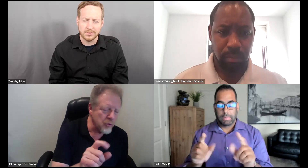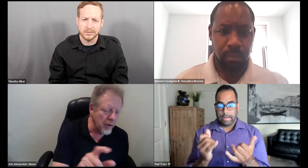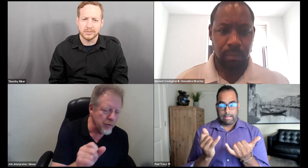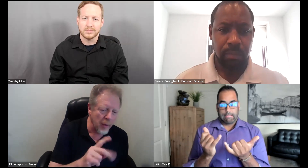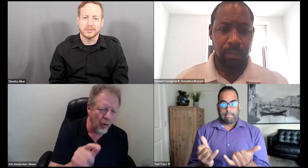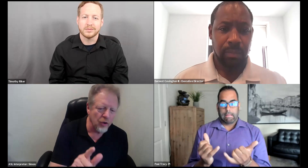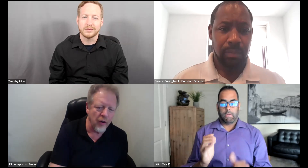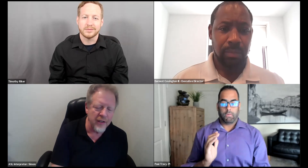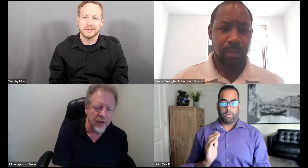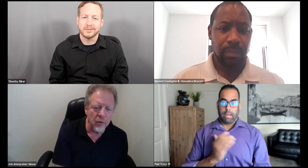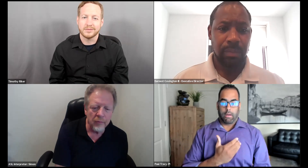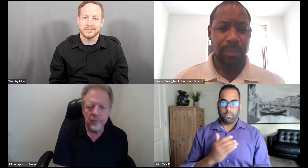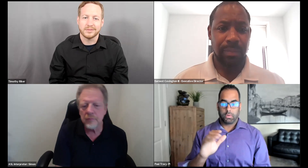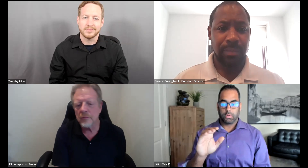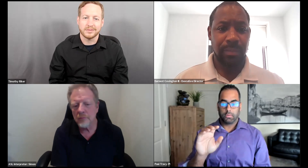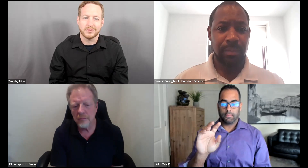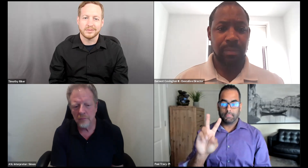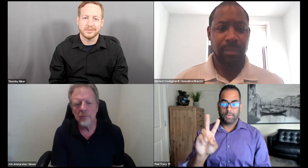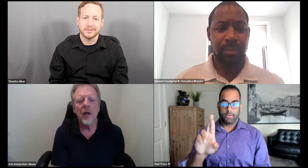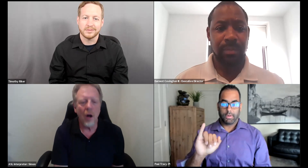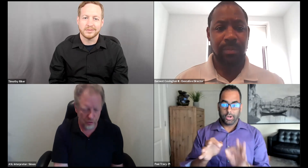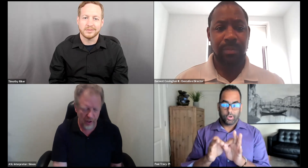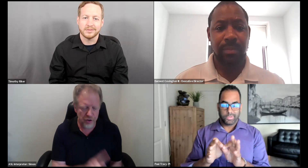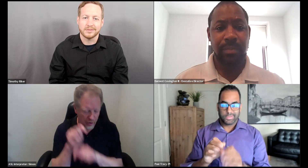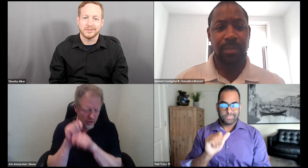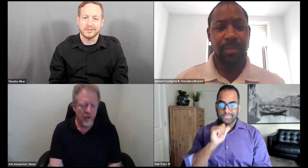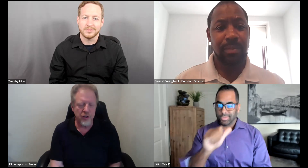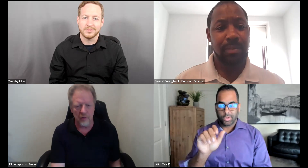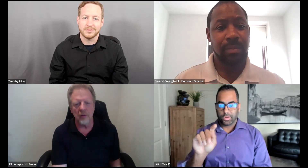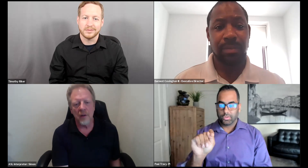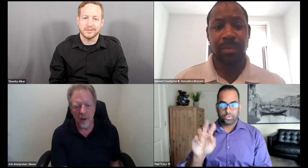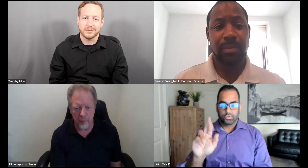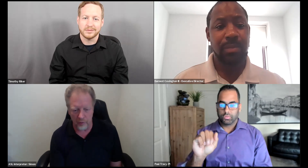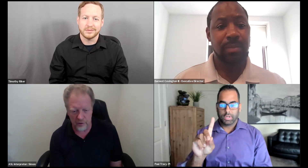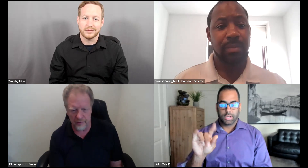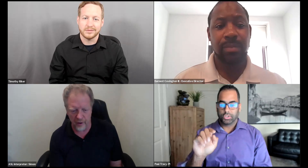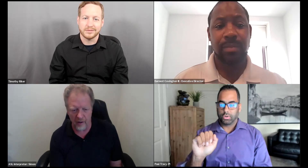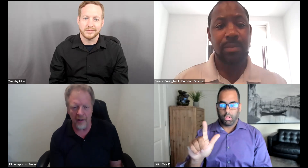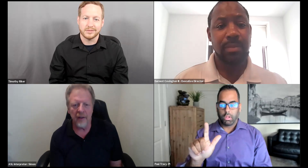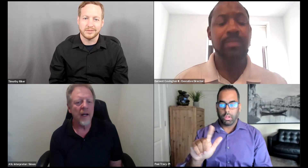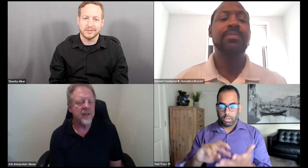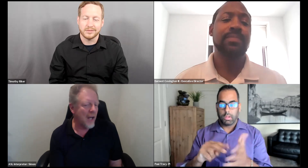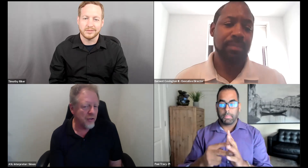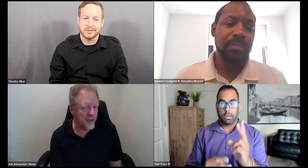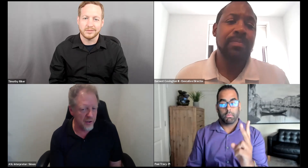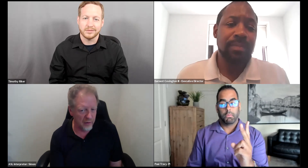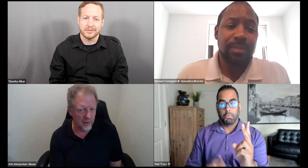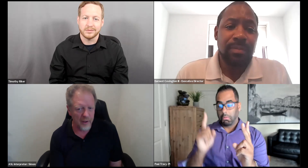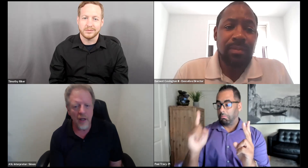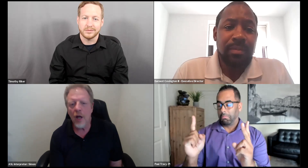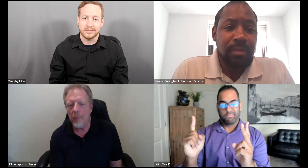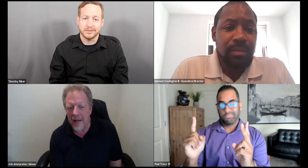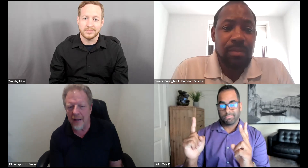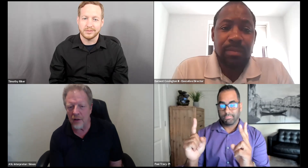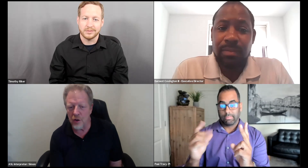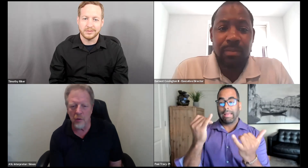what was the word? I'm sorry, Paul, transitional? Traditional. Oh, traditional, the traditional approach to VRI. It's non-traditional,